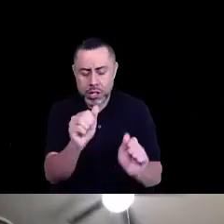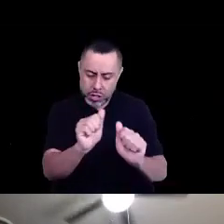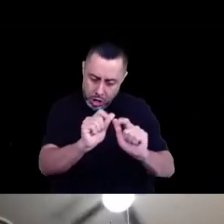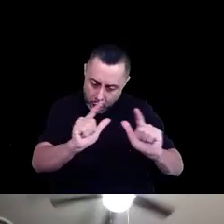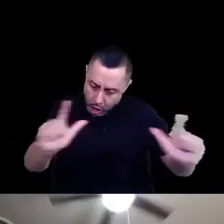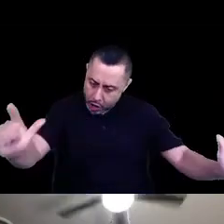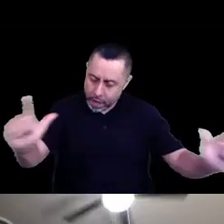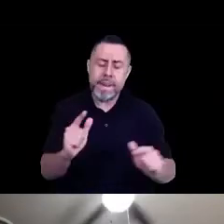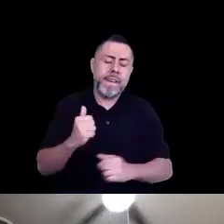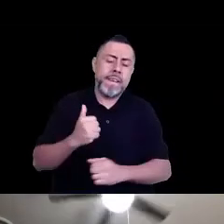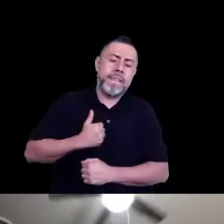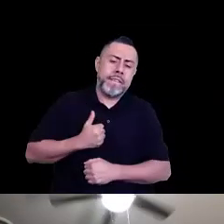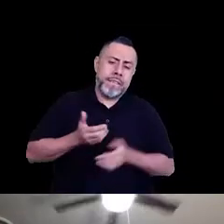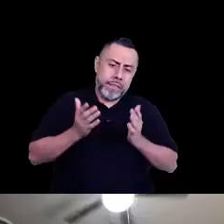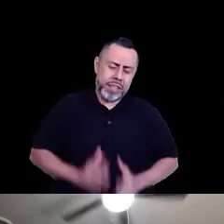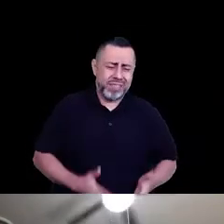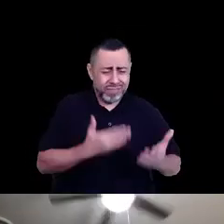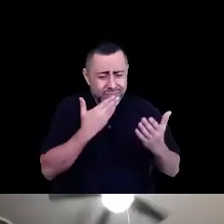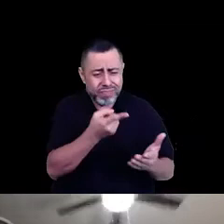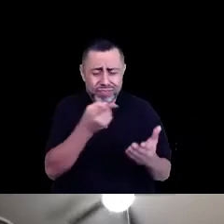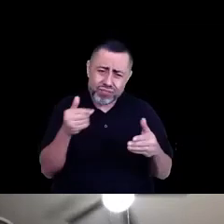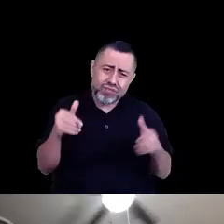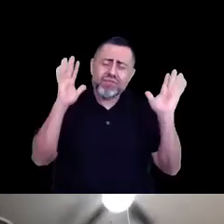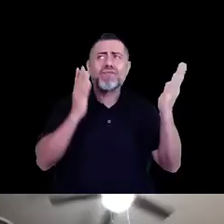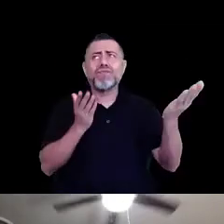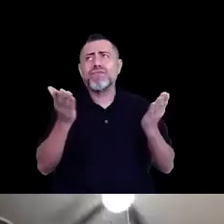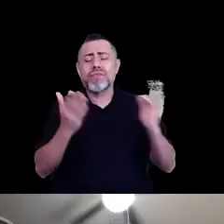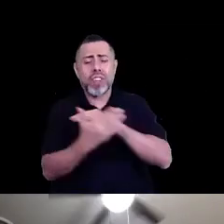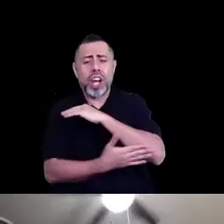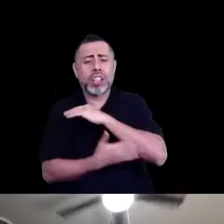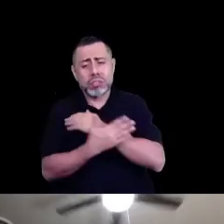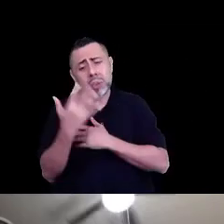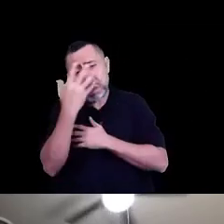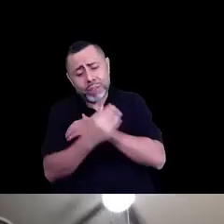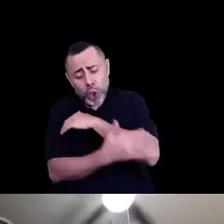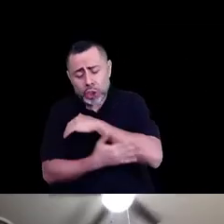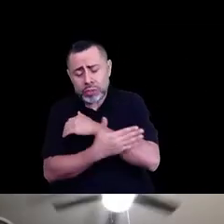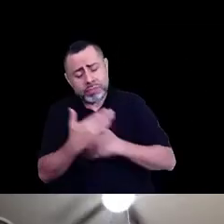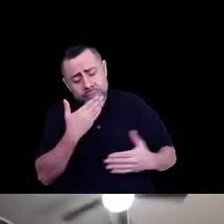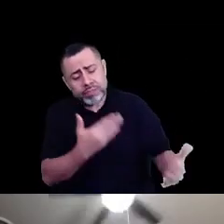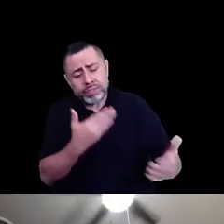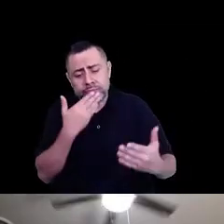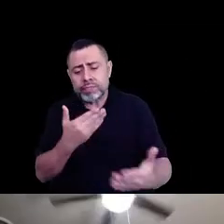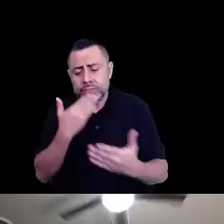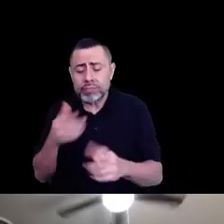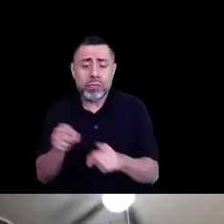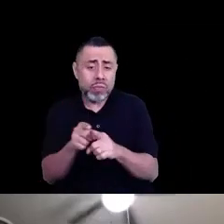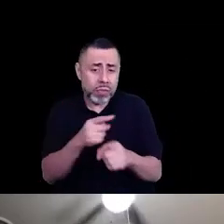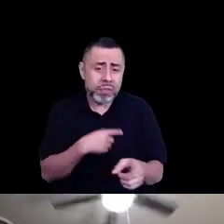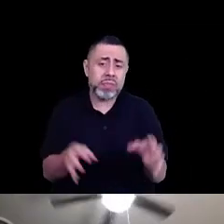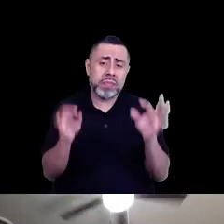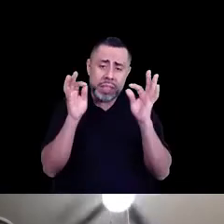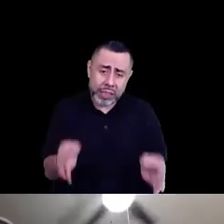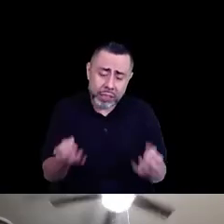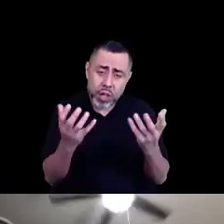their selfless service to this country, this beautiful country. Like to definitely give a round of